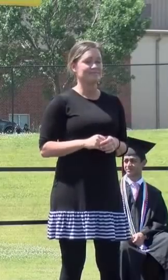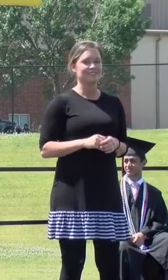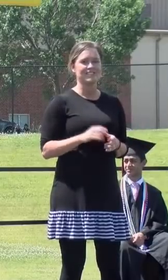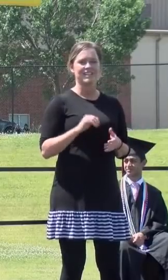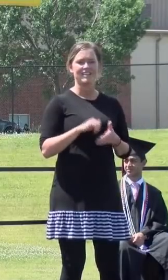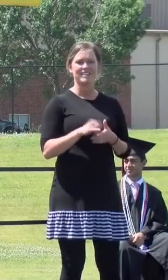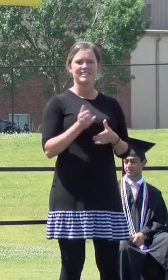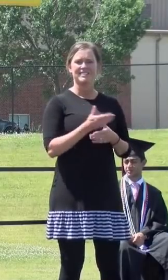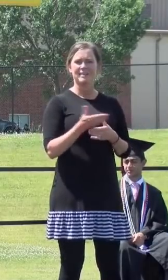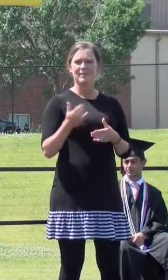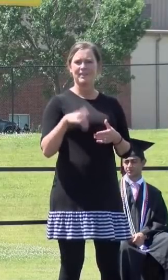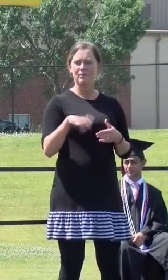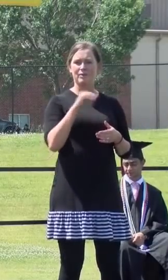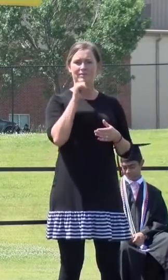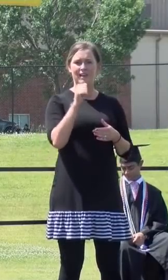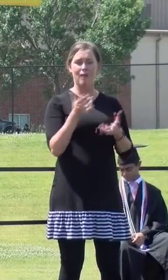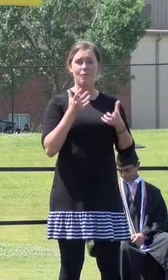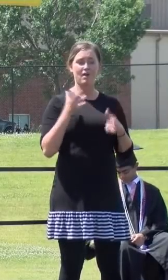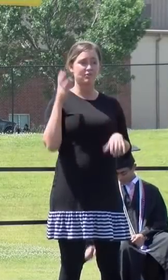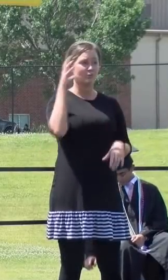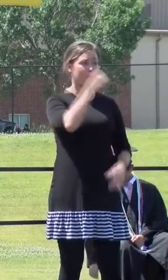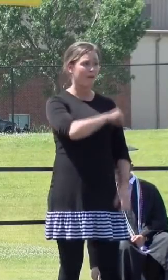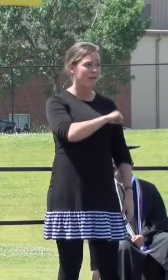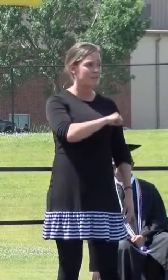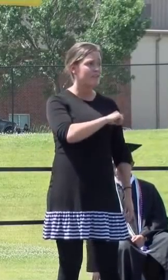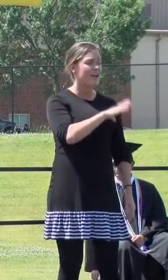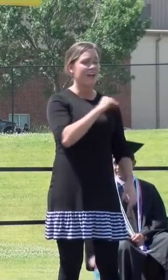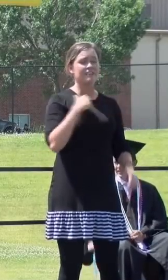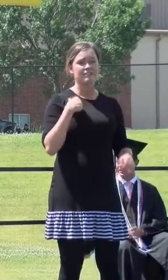This is something that we wouldn't want to miss, and it took a